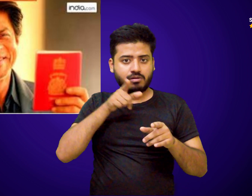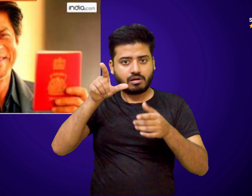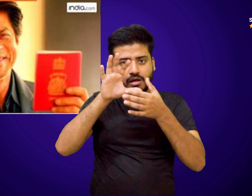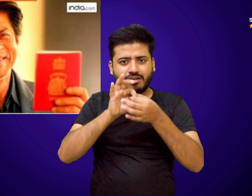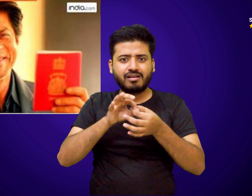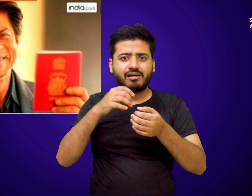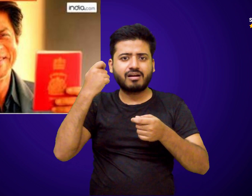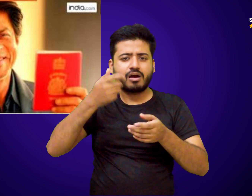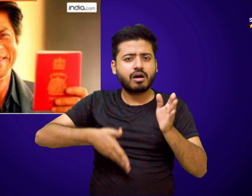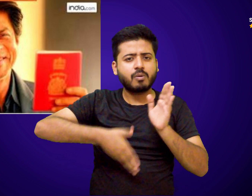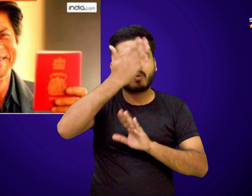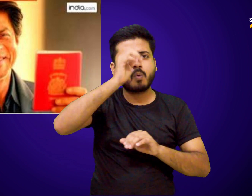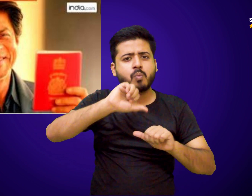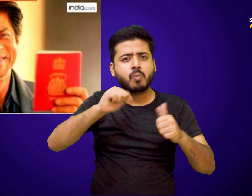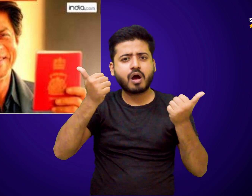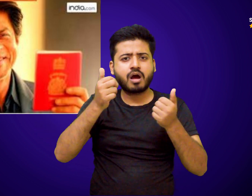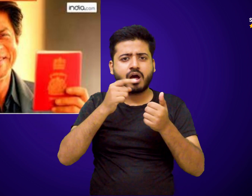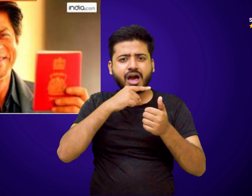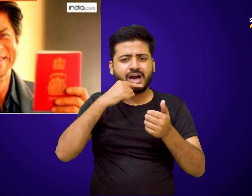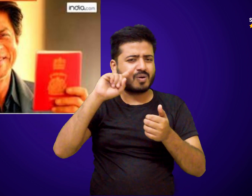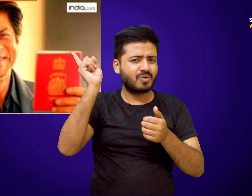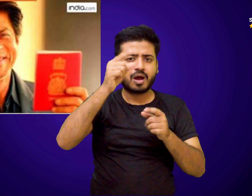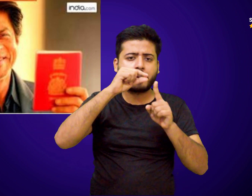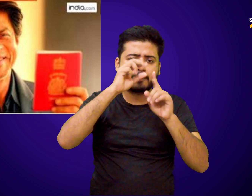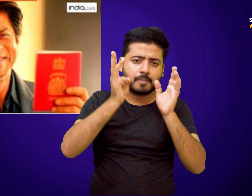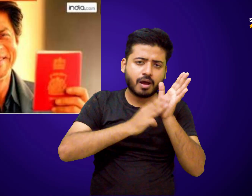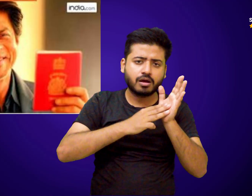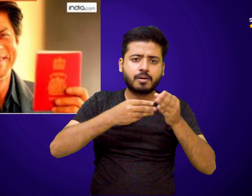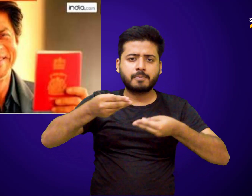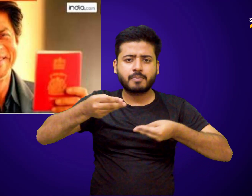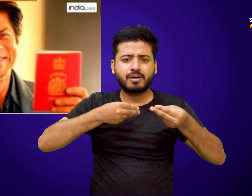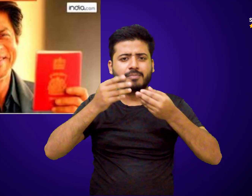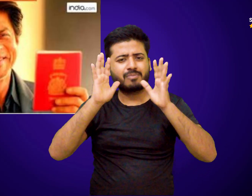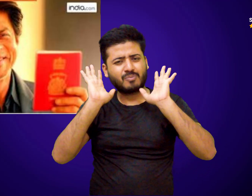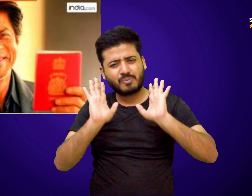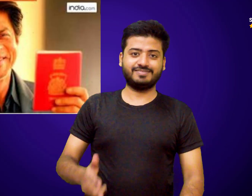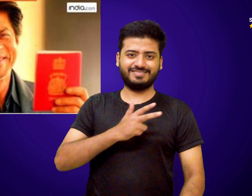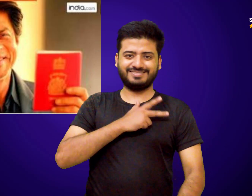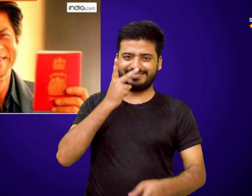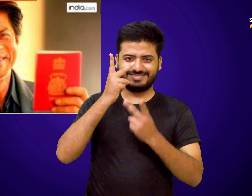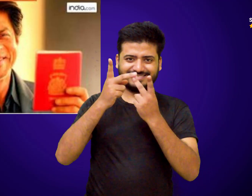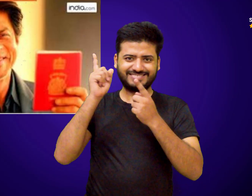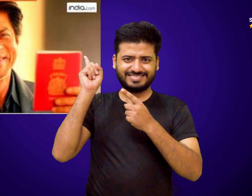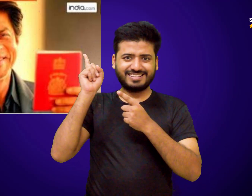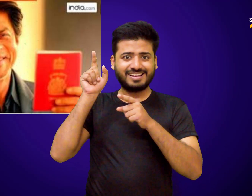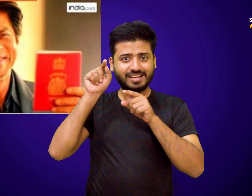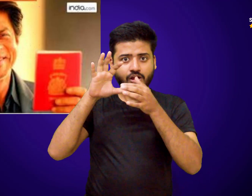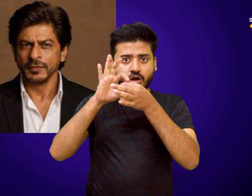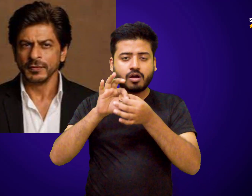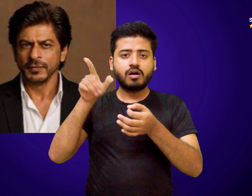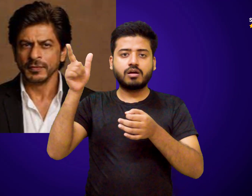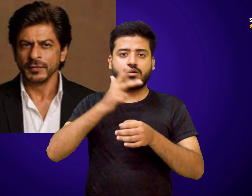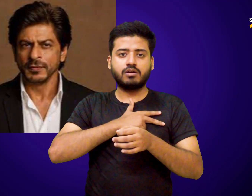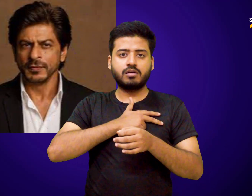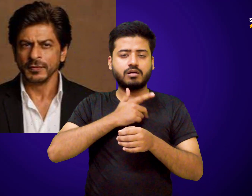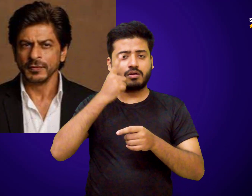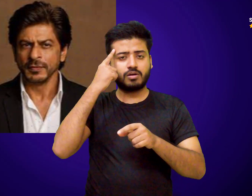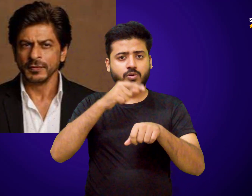for an official or diplomatic passport is processed through the Consular, Passport and Visa (CPV) division in New Delhi,